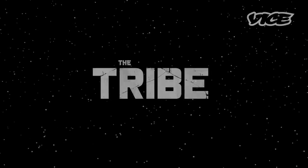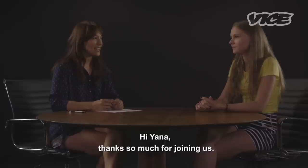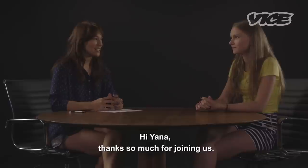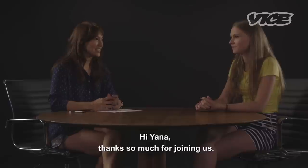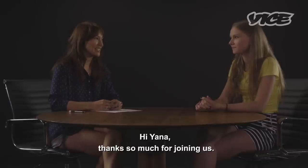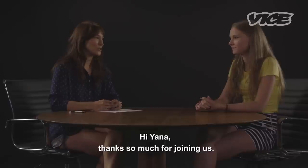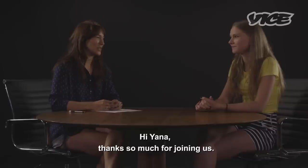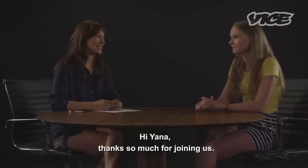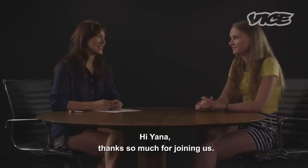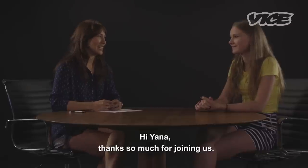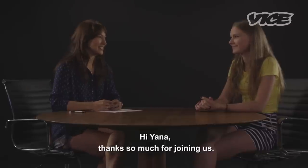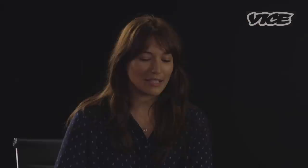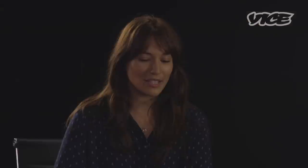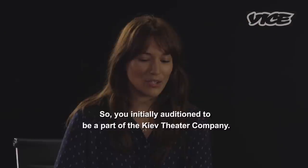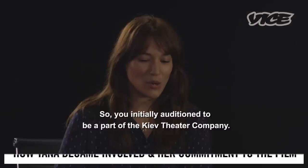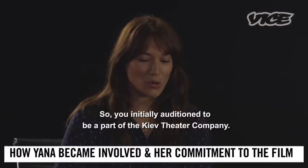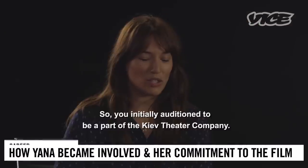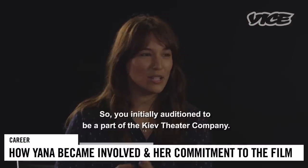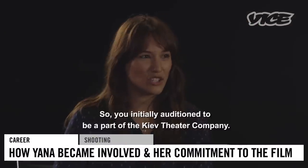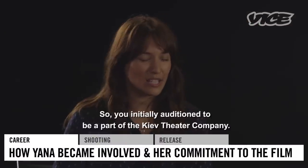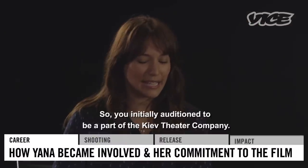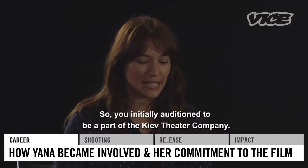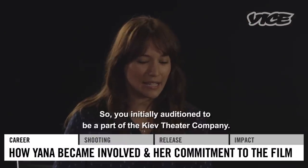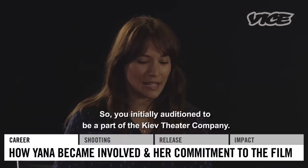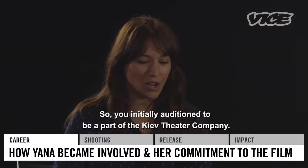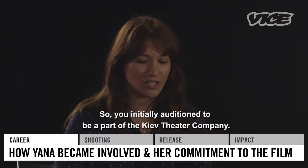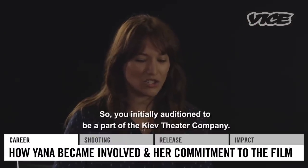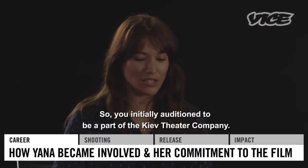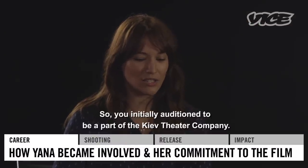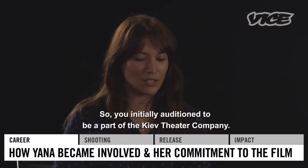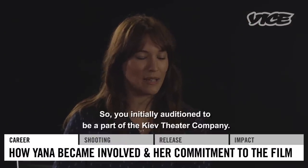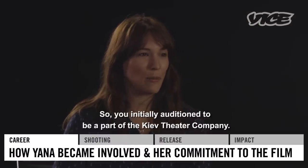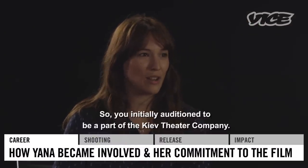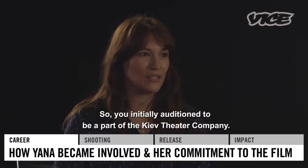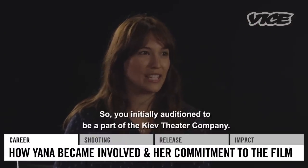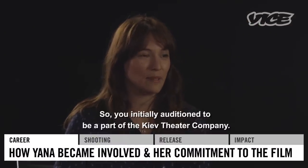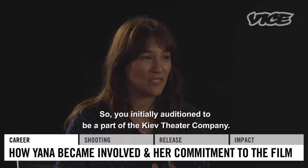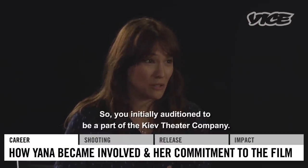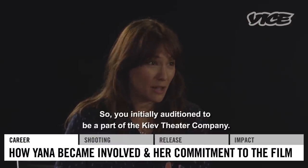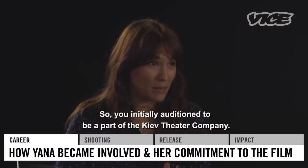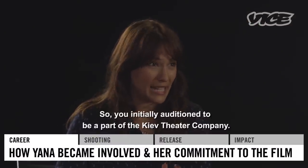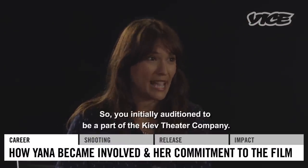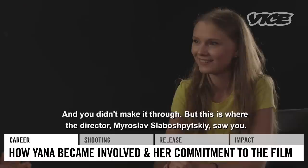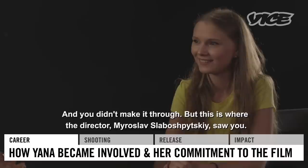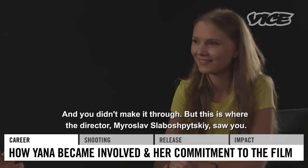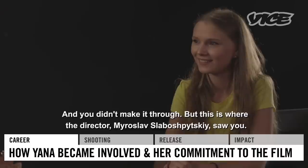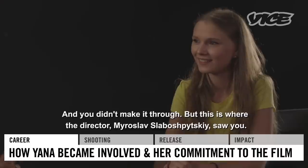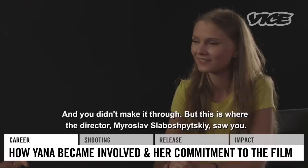Hi, Yana. Thanks for joining us today. So you initially auditioned to be a part of the Kiev Theater Company, and you didn't make